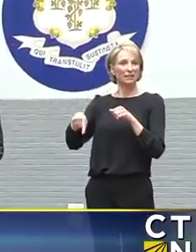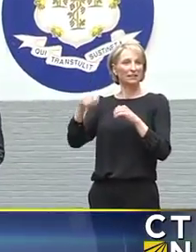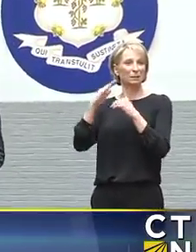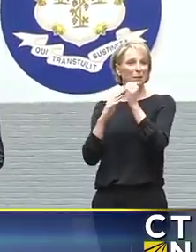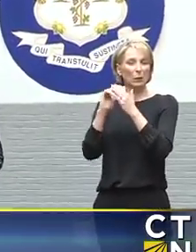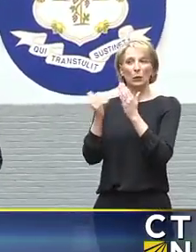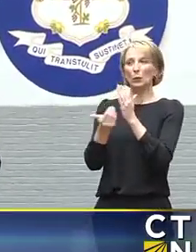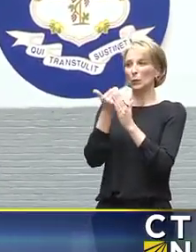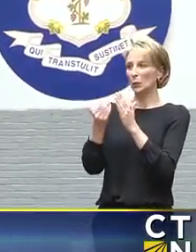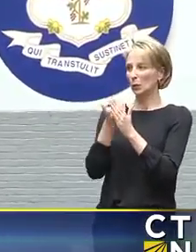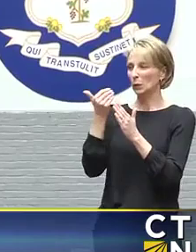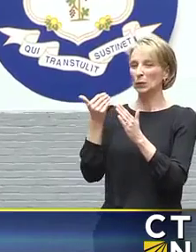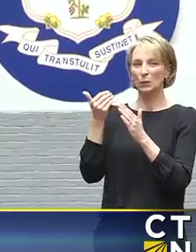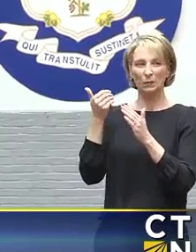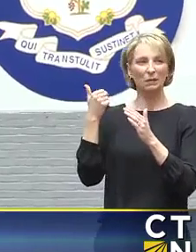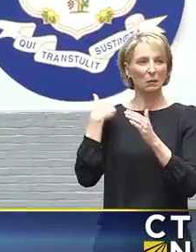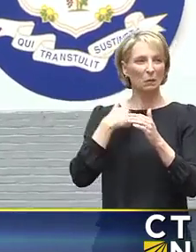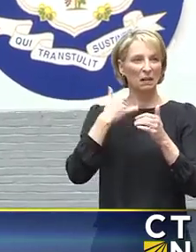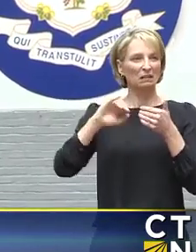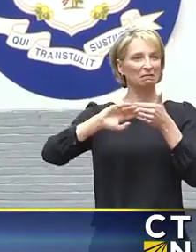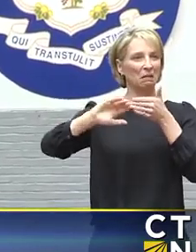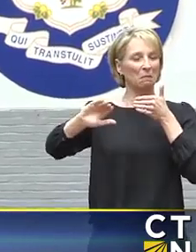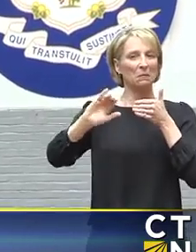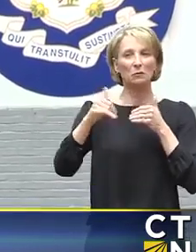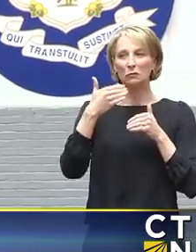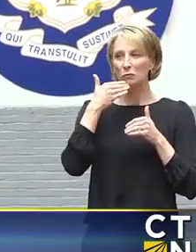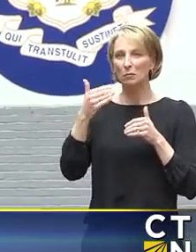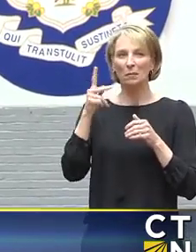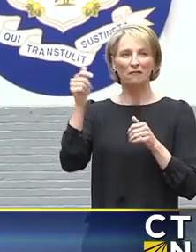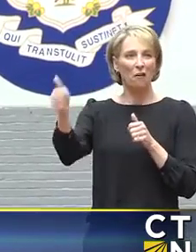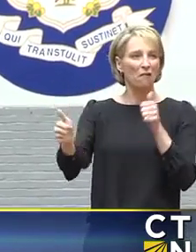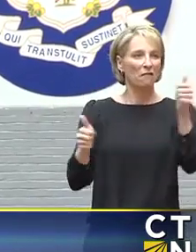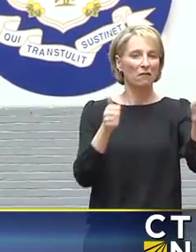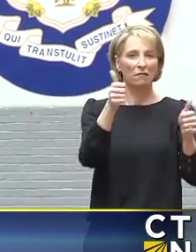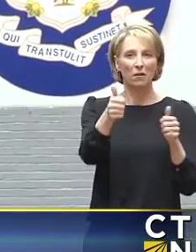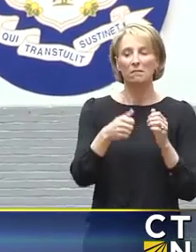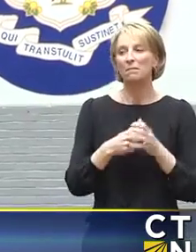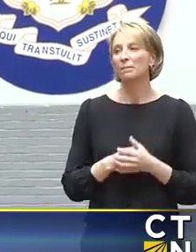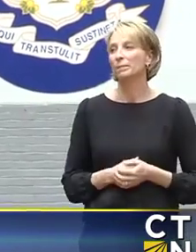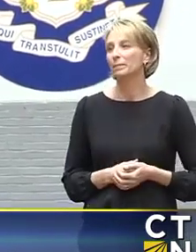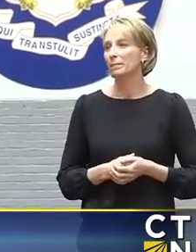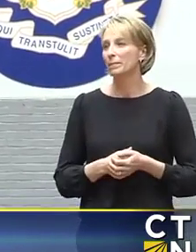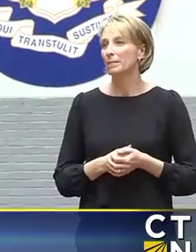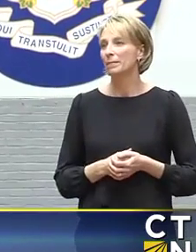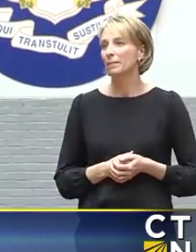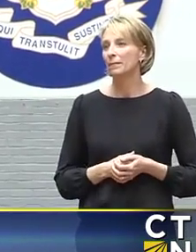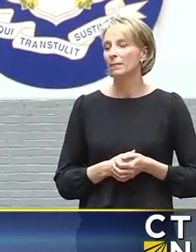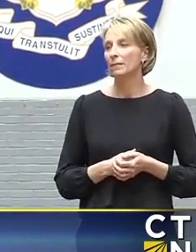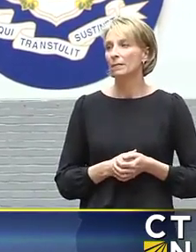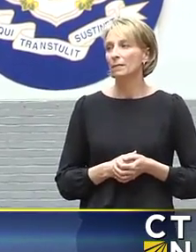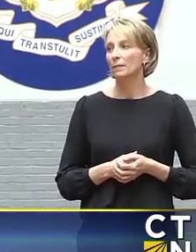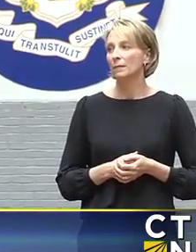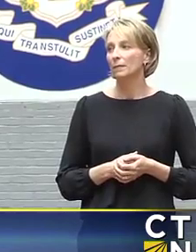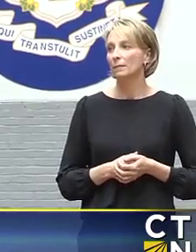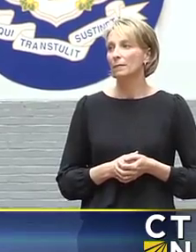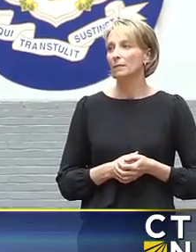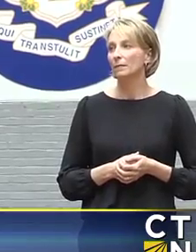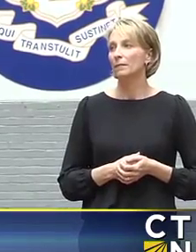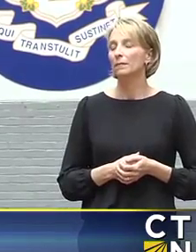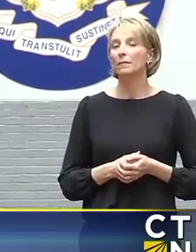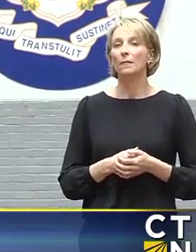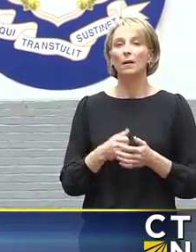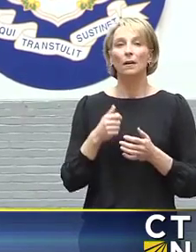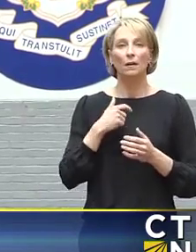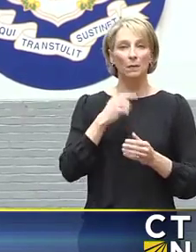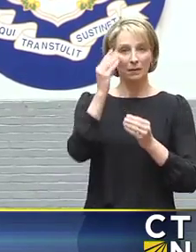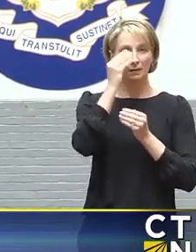Plenty of social distance. I just wanted to say, it's been a couple of weeks